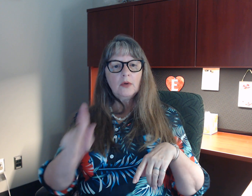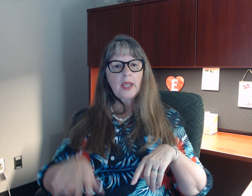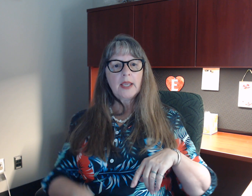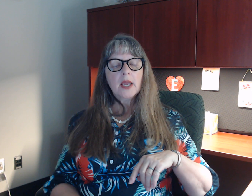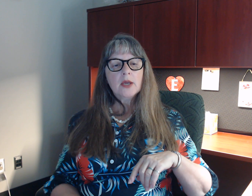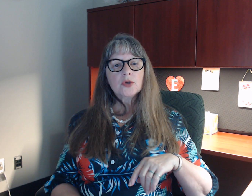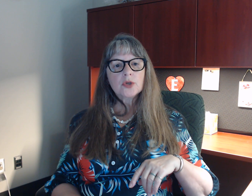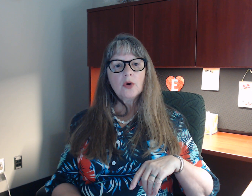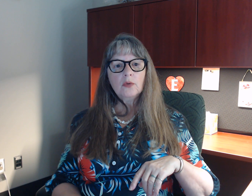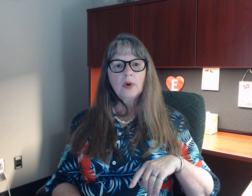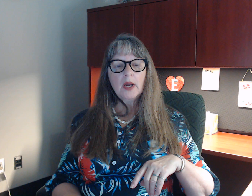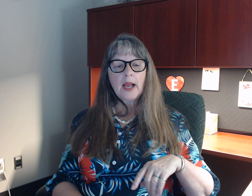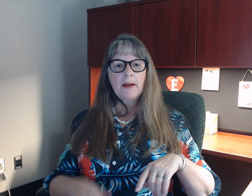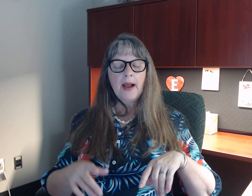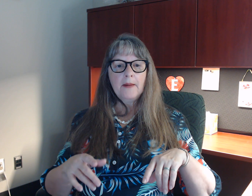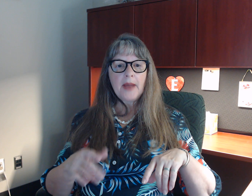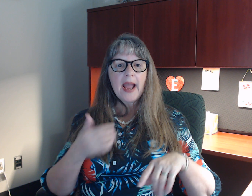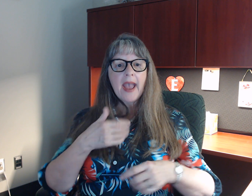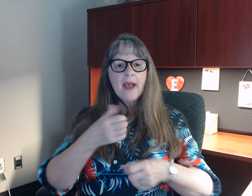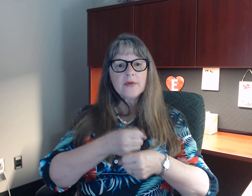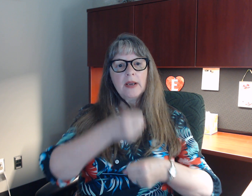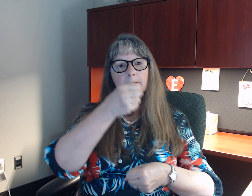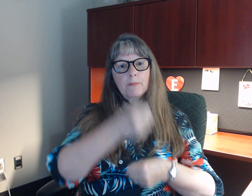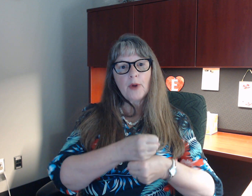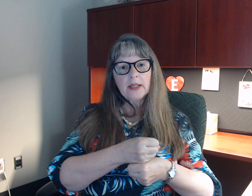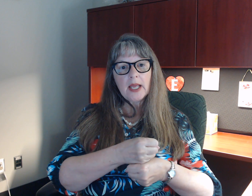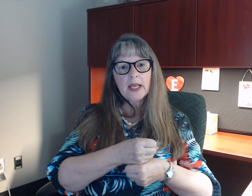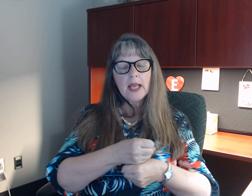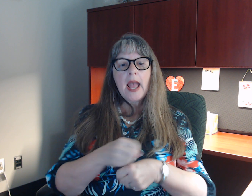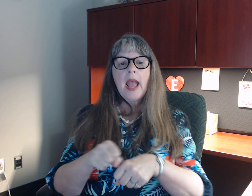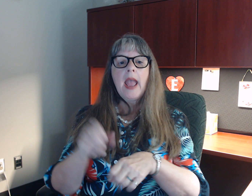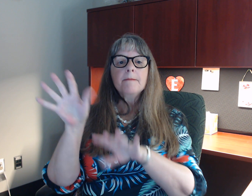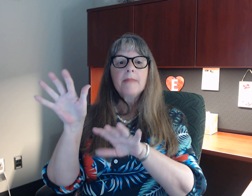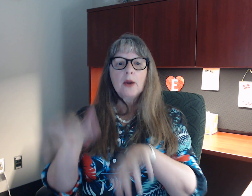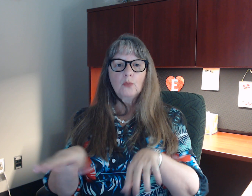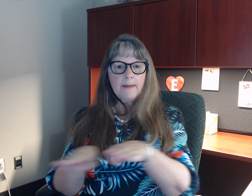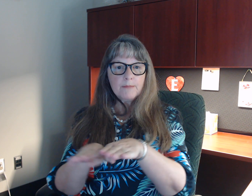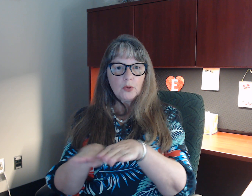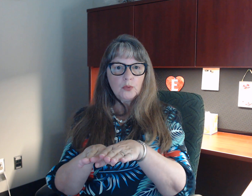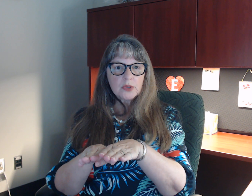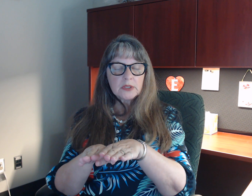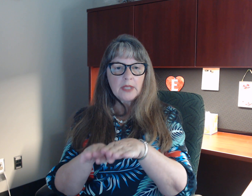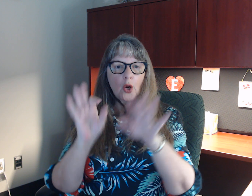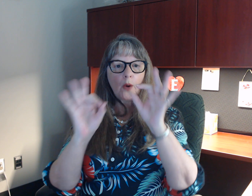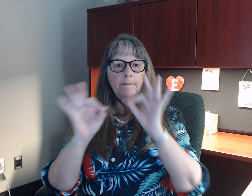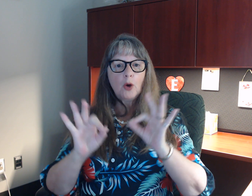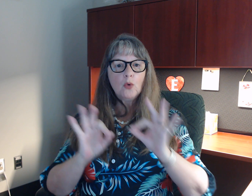Okay, so I have an umbrella and my rain boots that are polka